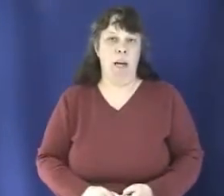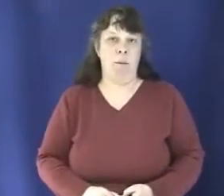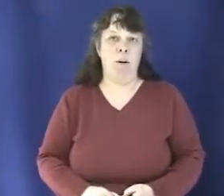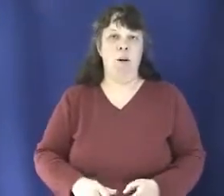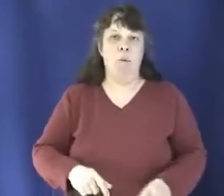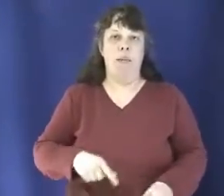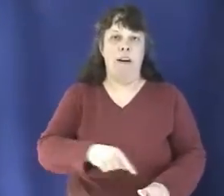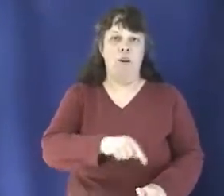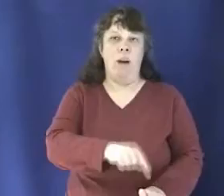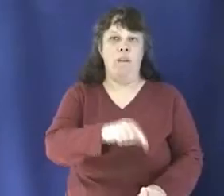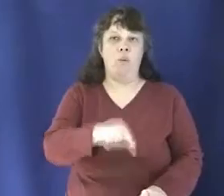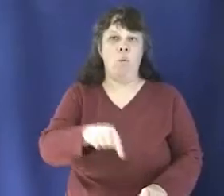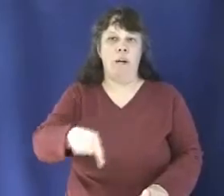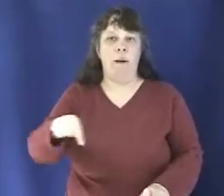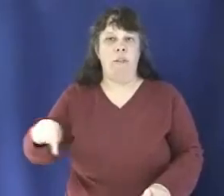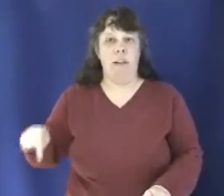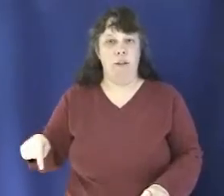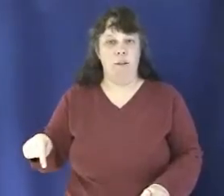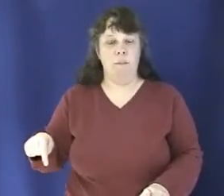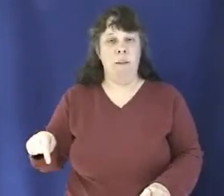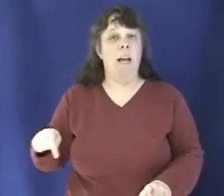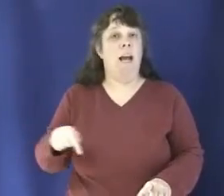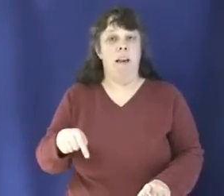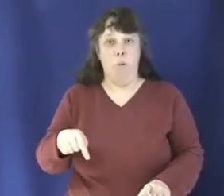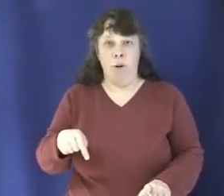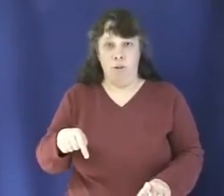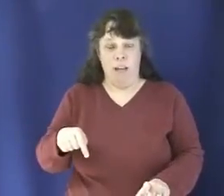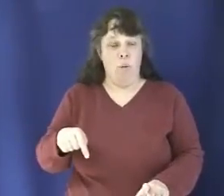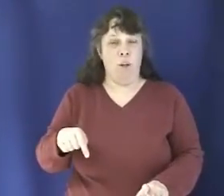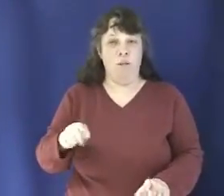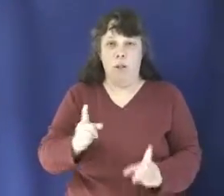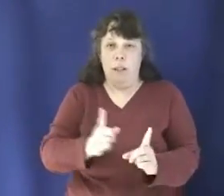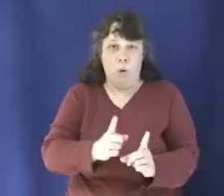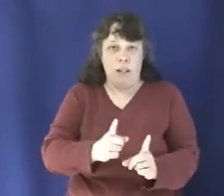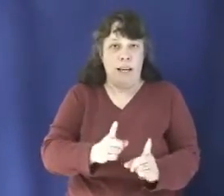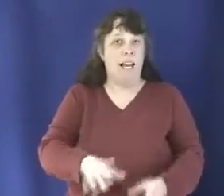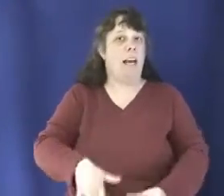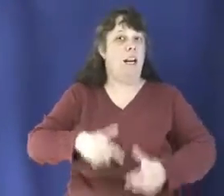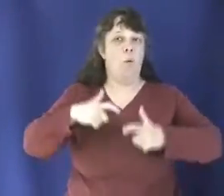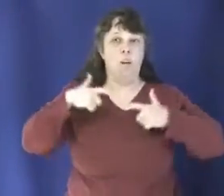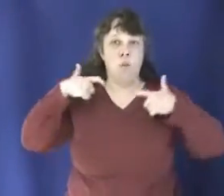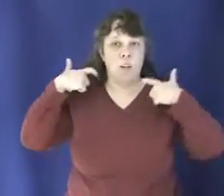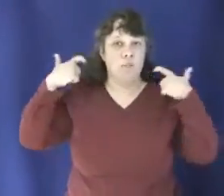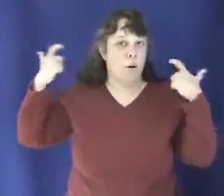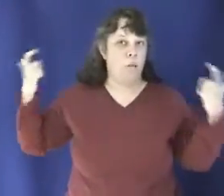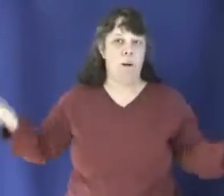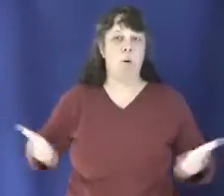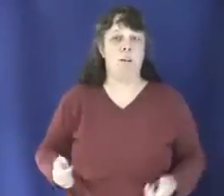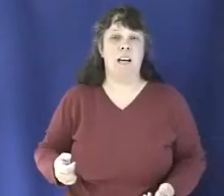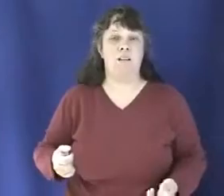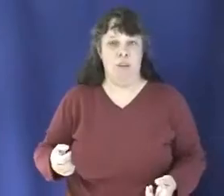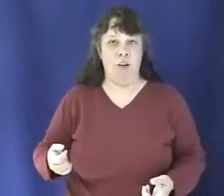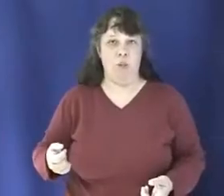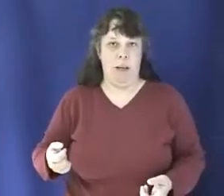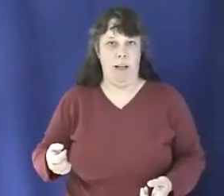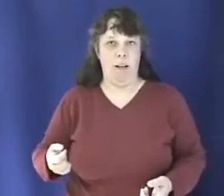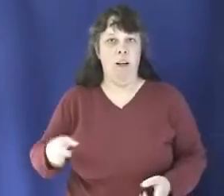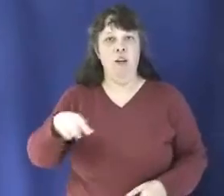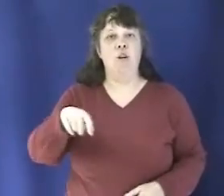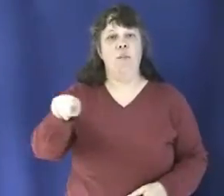paper without you having to worry about the letters. And that works for little words like cat, and it works for big words like finger spelling. You don't